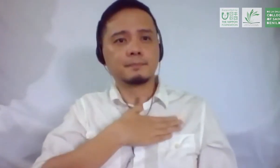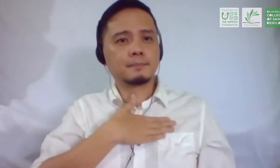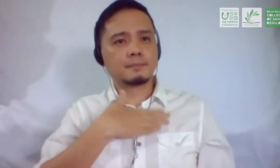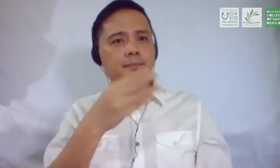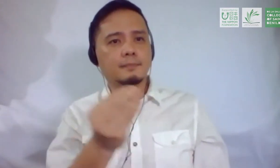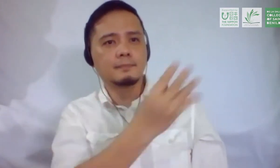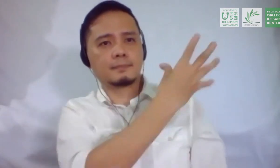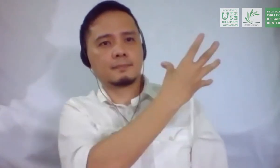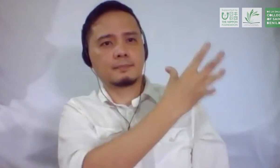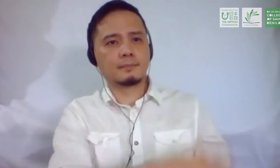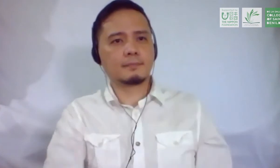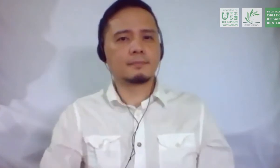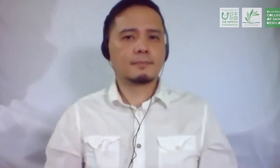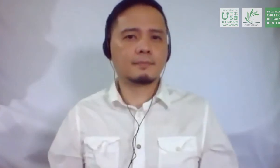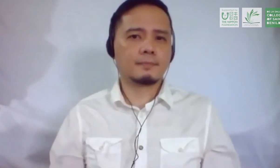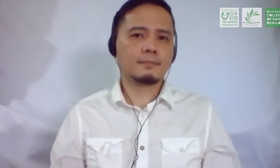again?